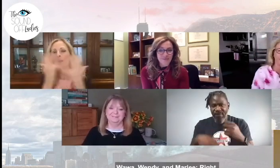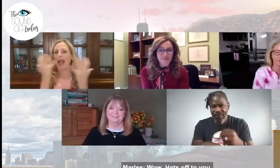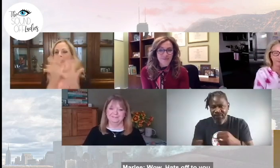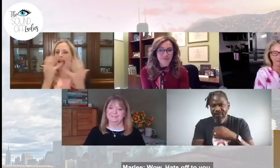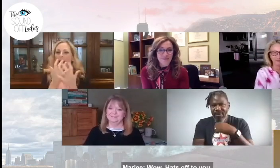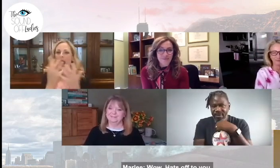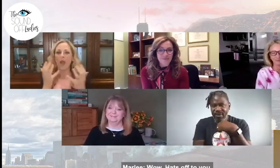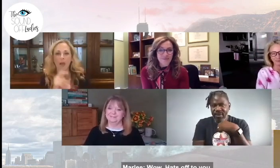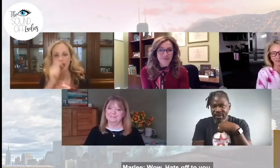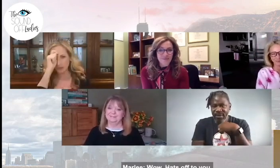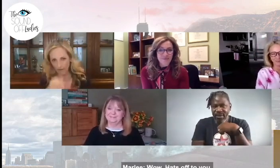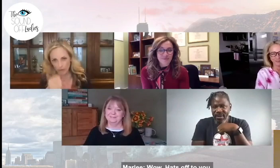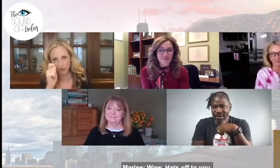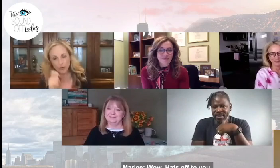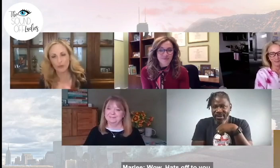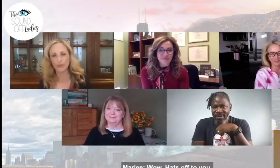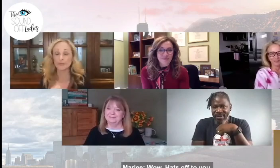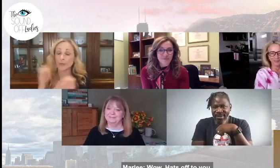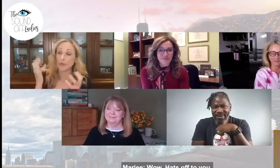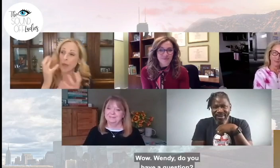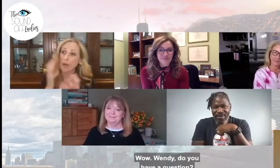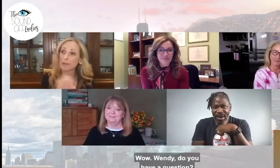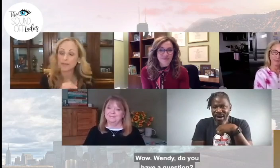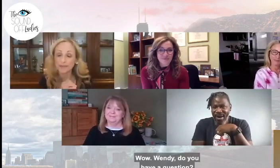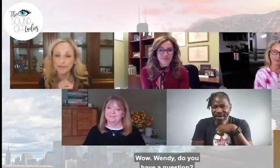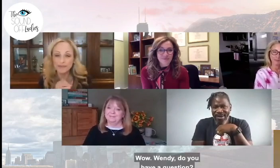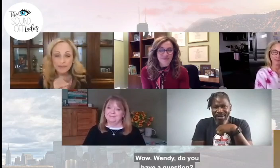the same time. Wow. Hats off to you. Wow.